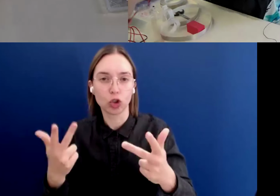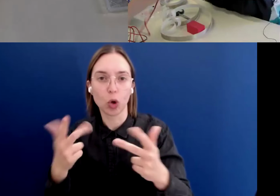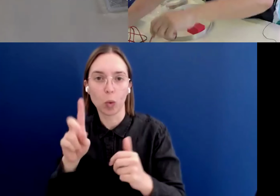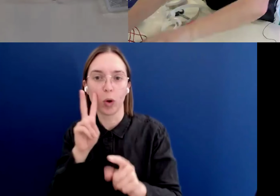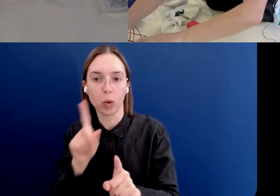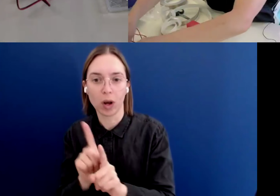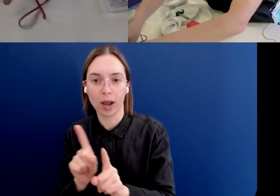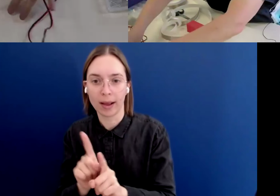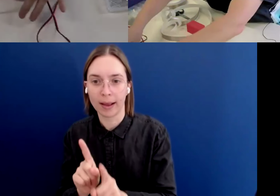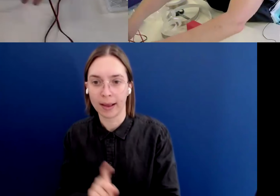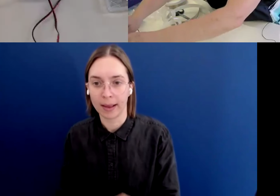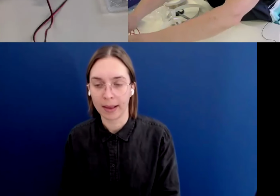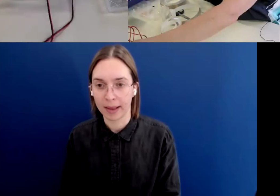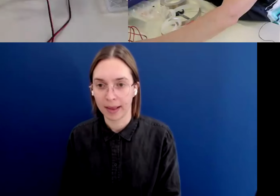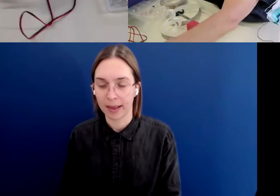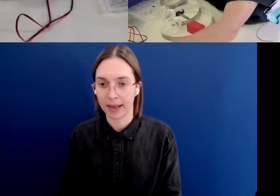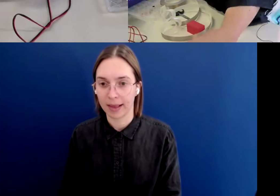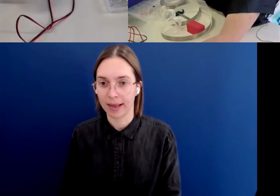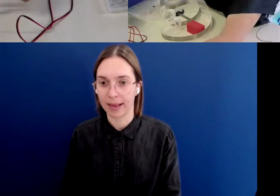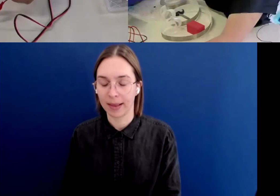Okay, I was just finding another cable.